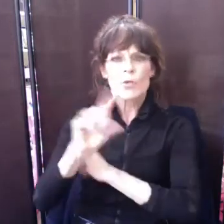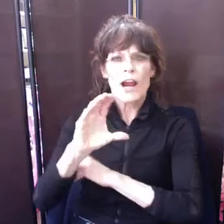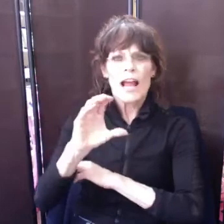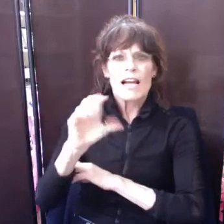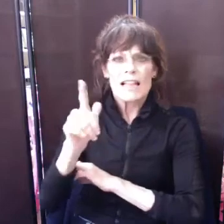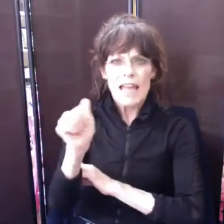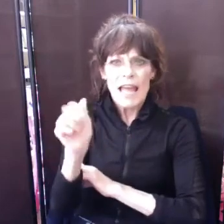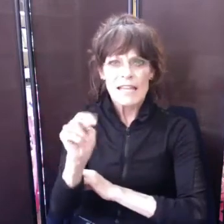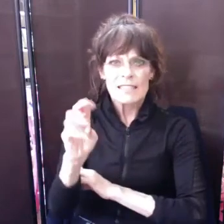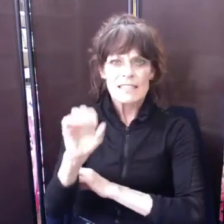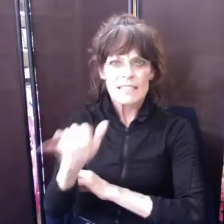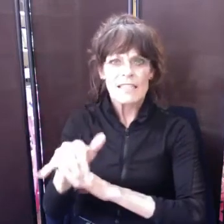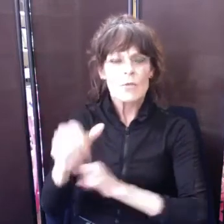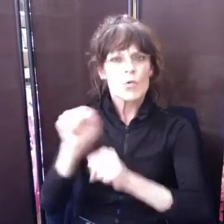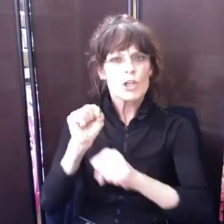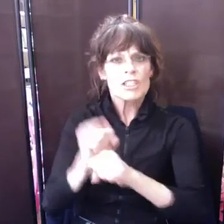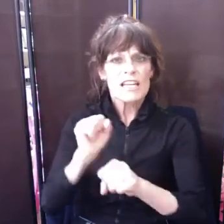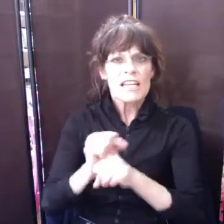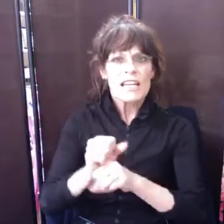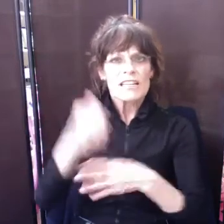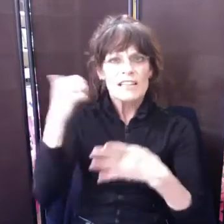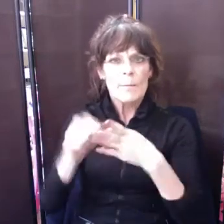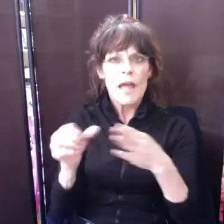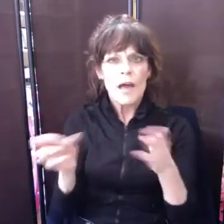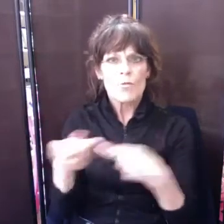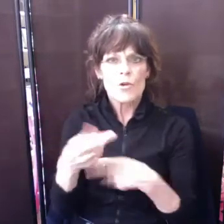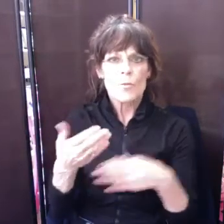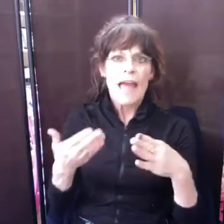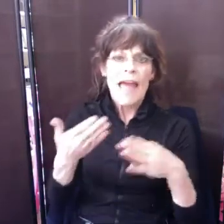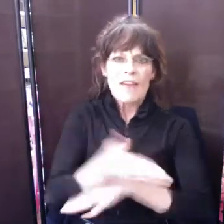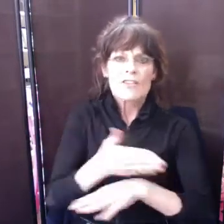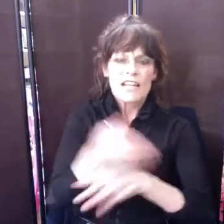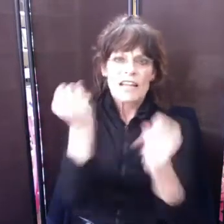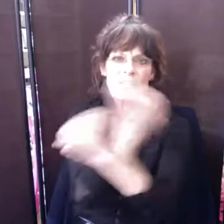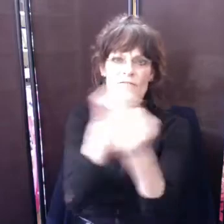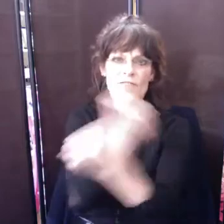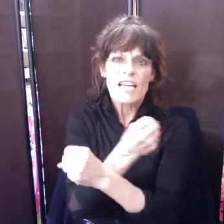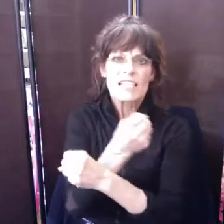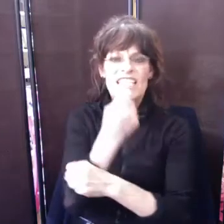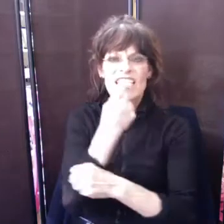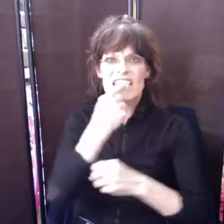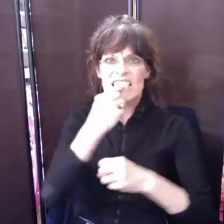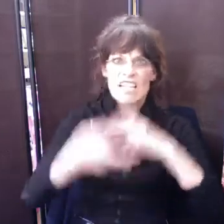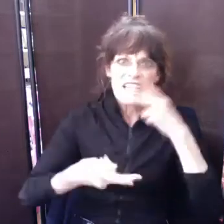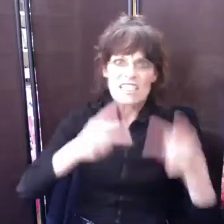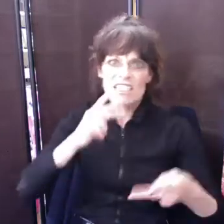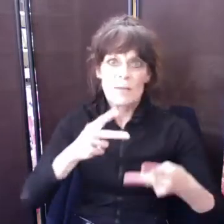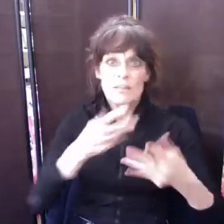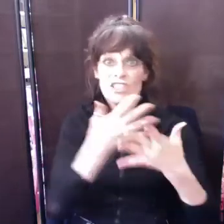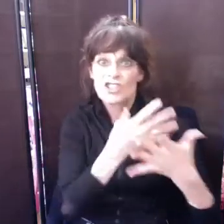in the mailroom after he got his teeth kicked out in the Phoenix jail and then moved to Los Angeles. He got a job in the